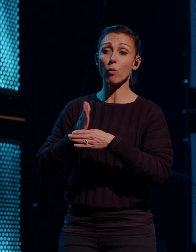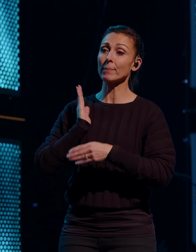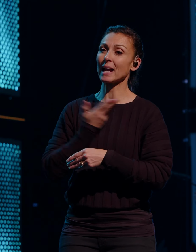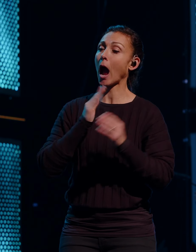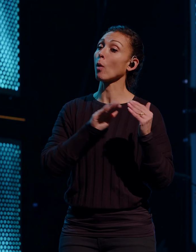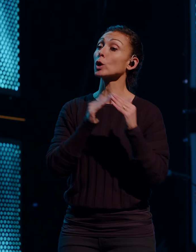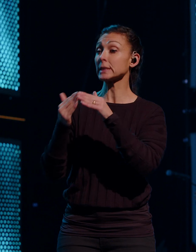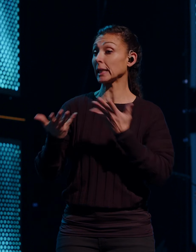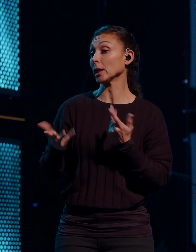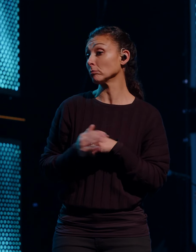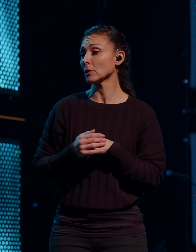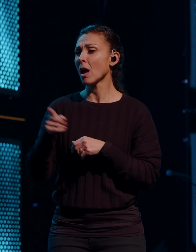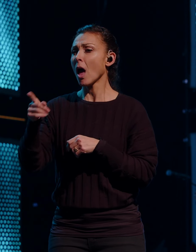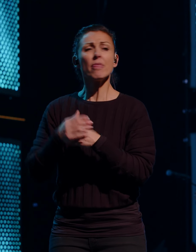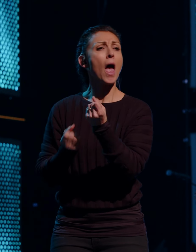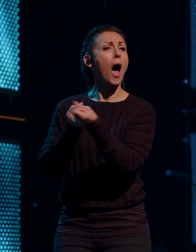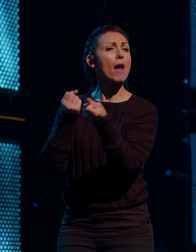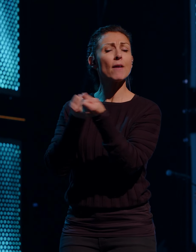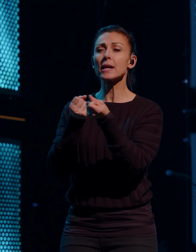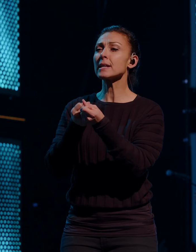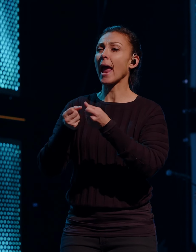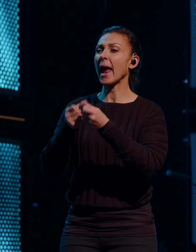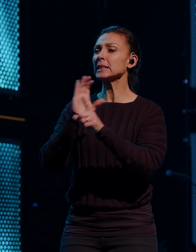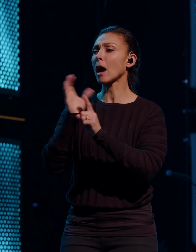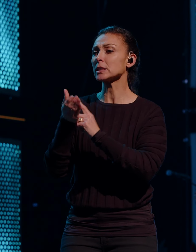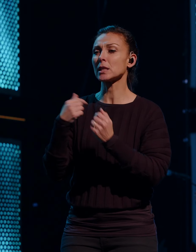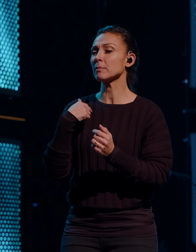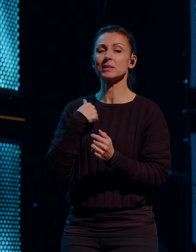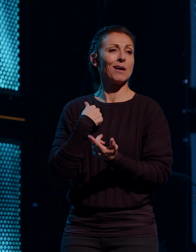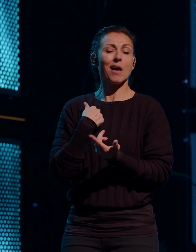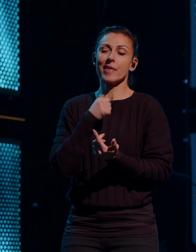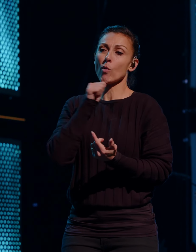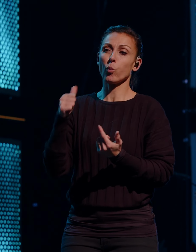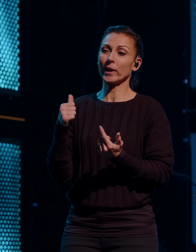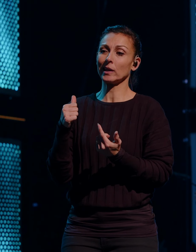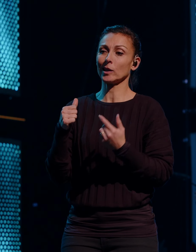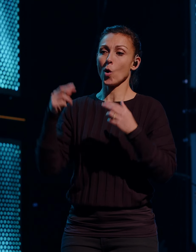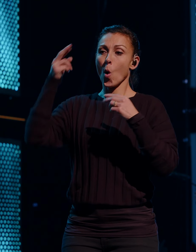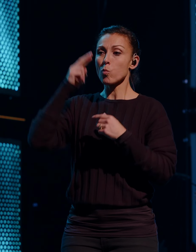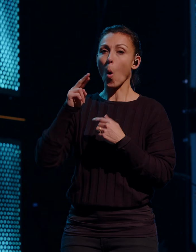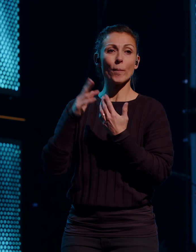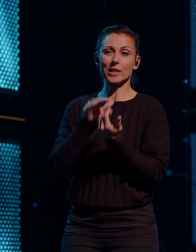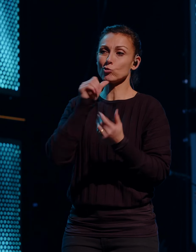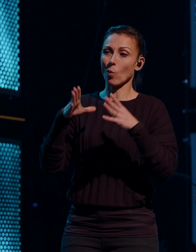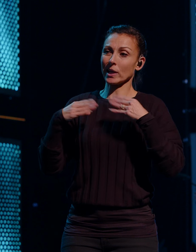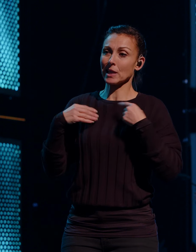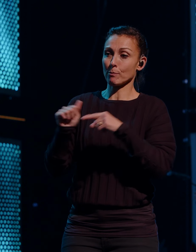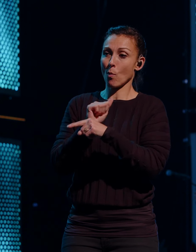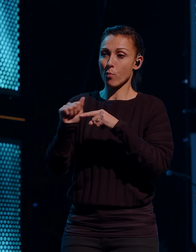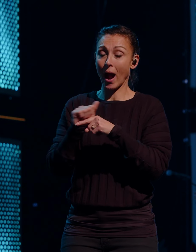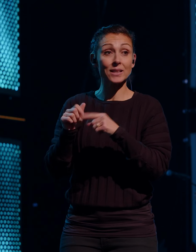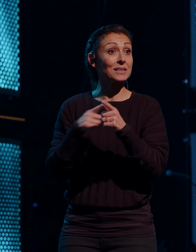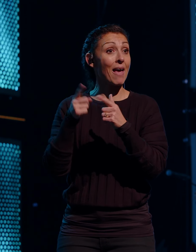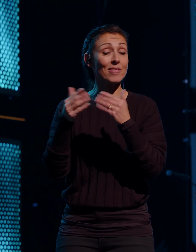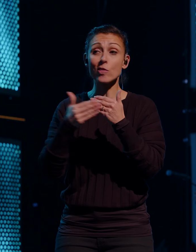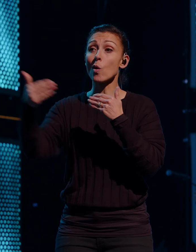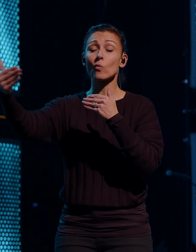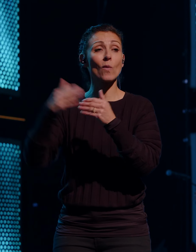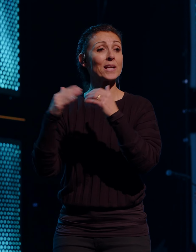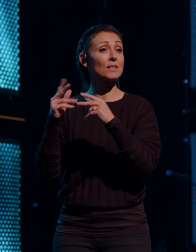They advocate customs that are not lawful for us as Romans to accept or practice. The crowd joined in attacking